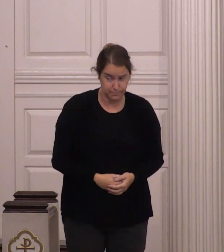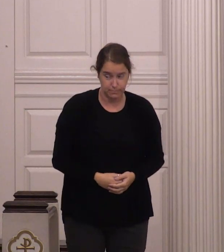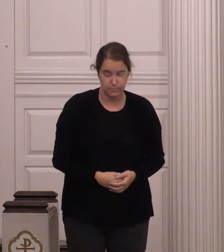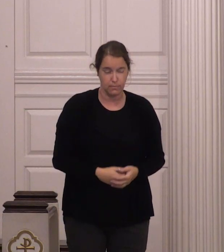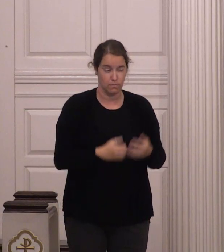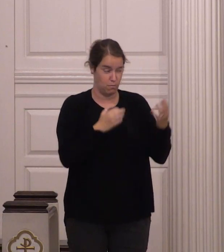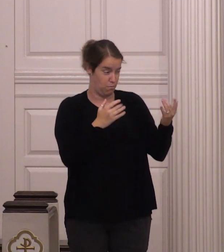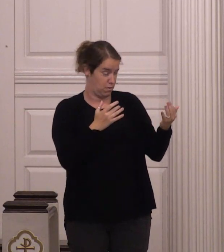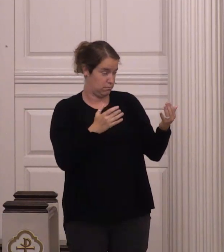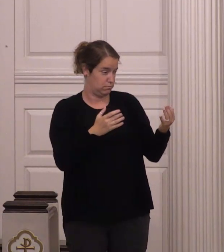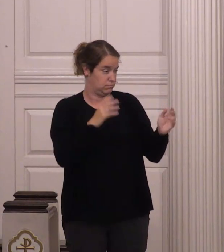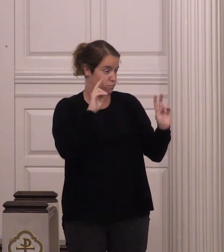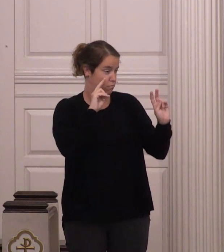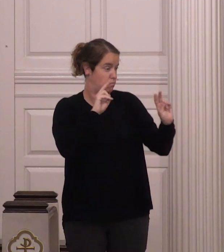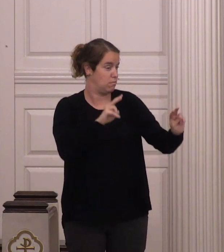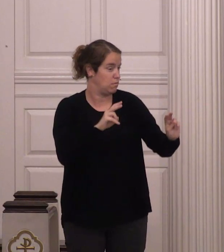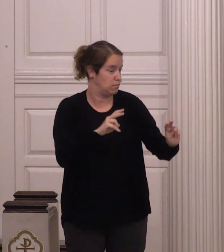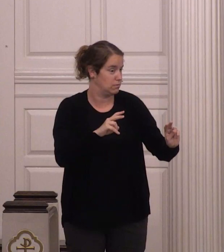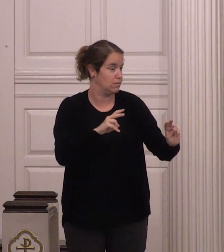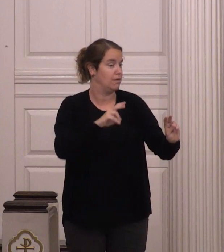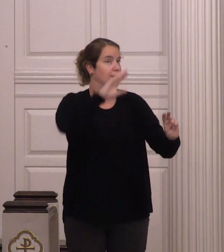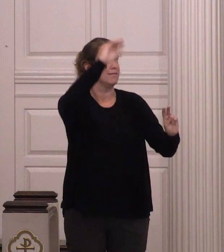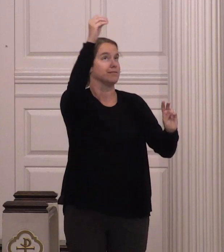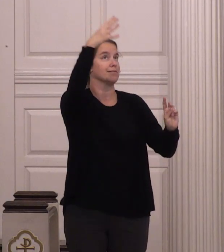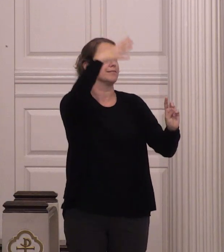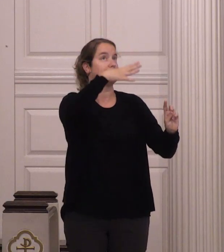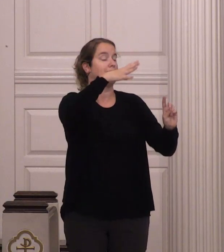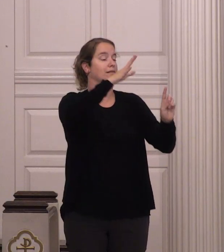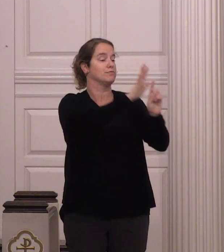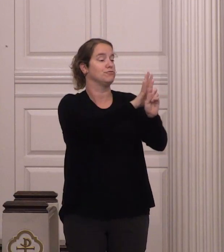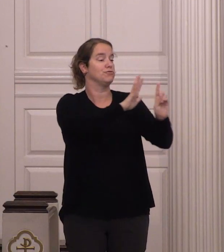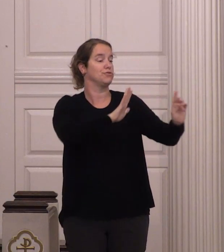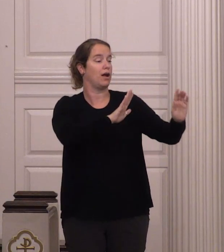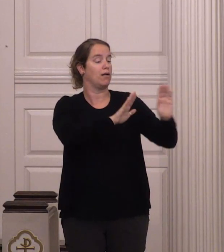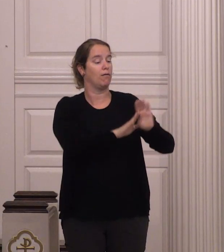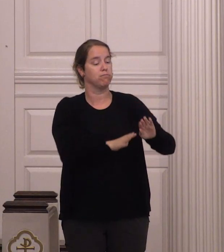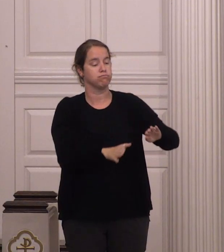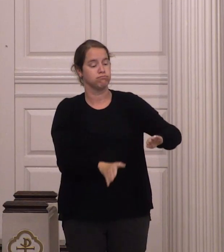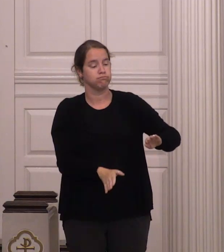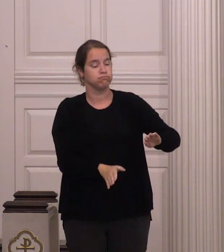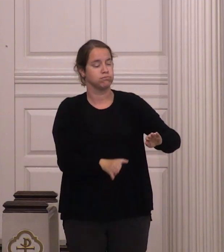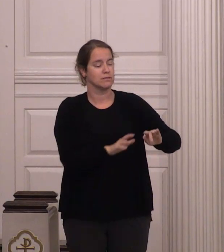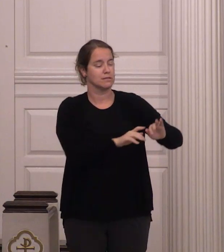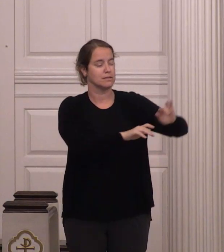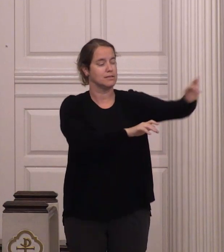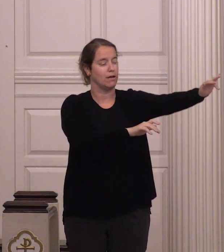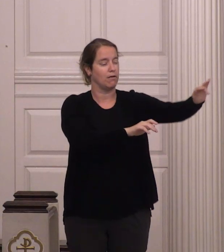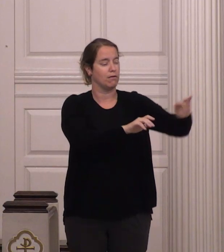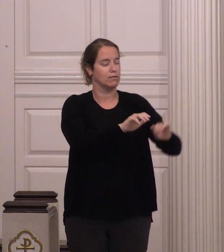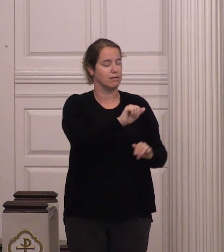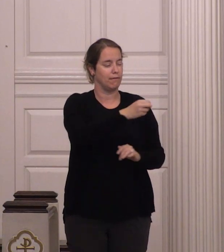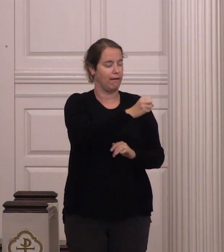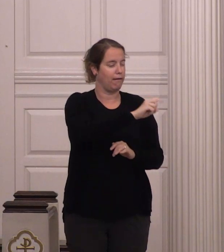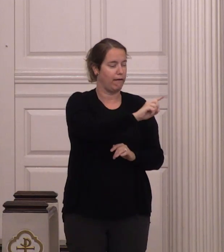See, I will make the shadow cast by the sun on the stairway to the terrace of Ahaz go back